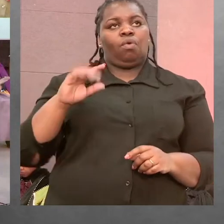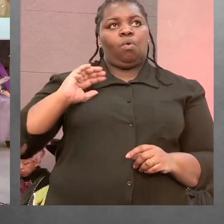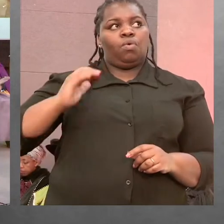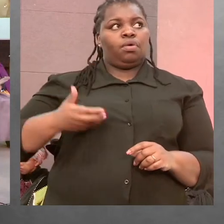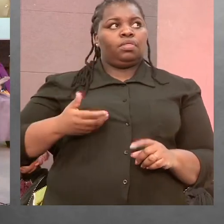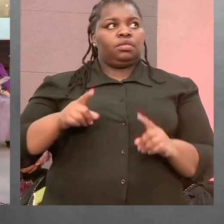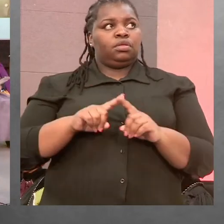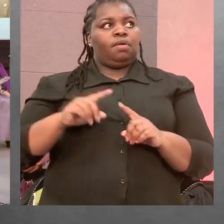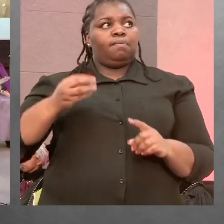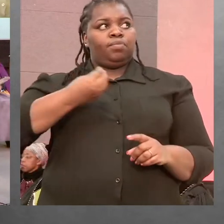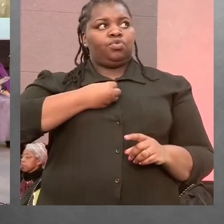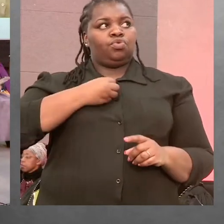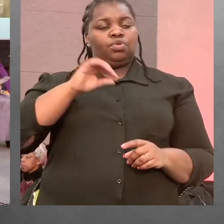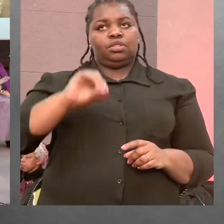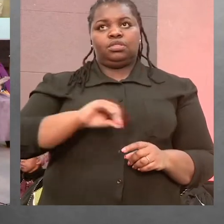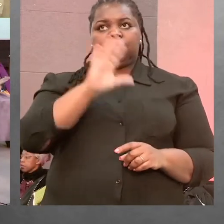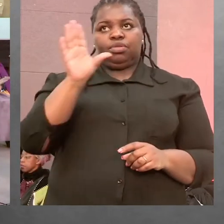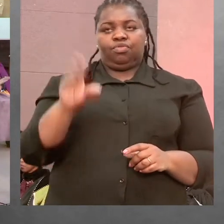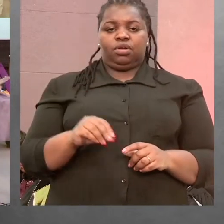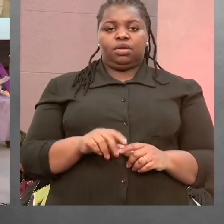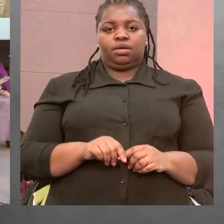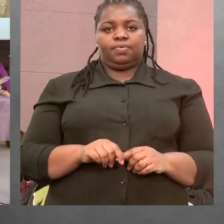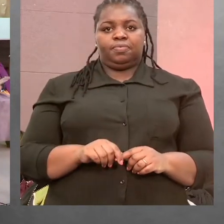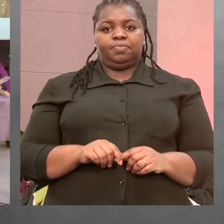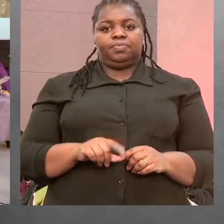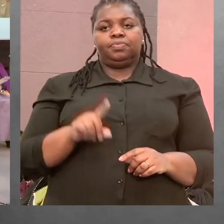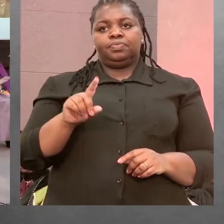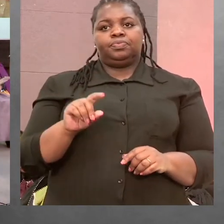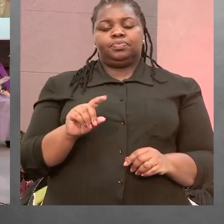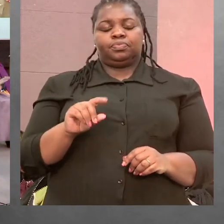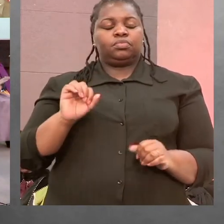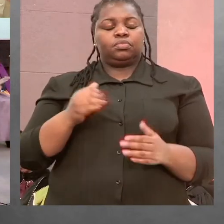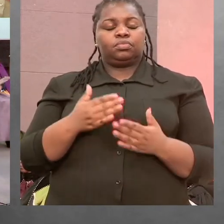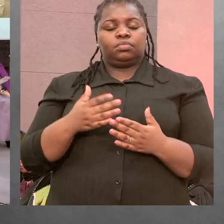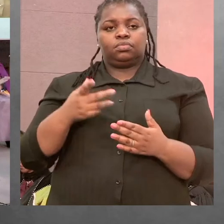youth in South Africa. To underscore